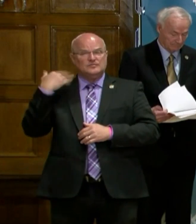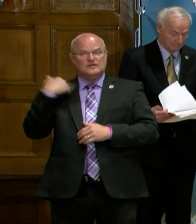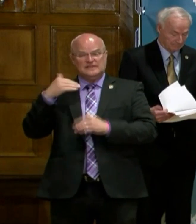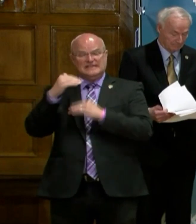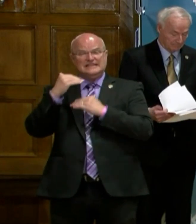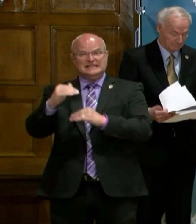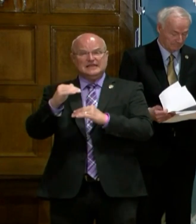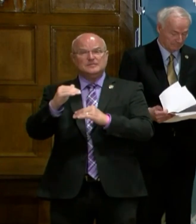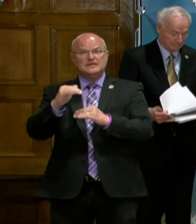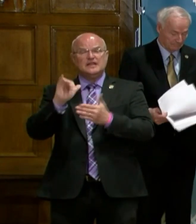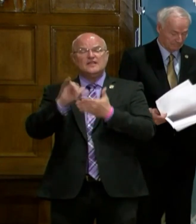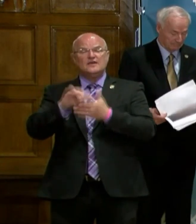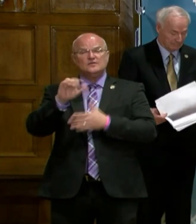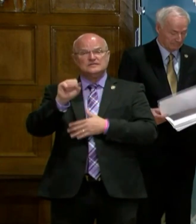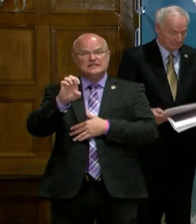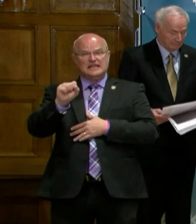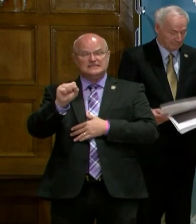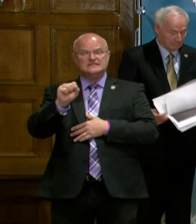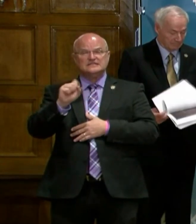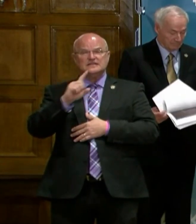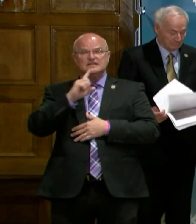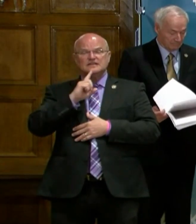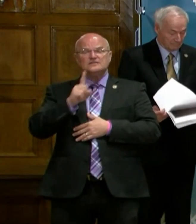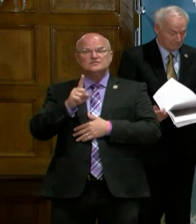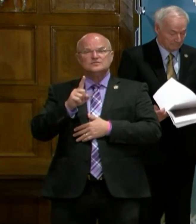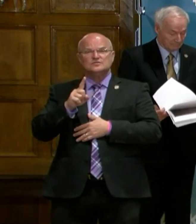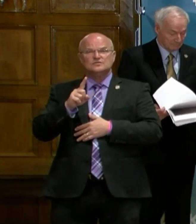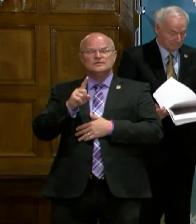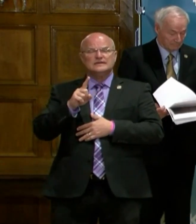previously limited those cases to